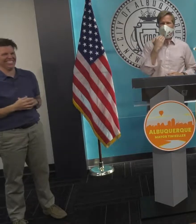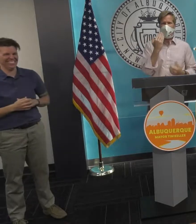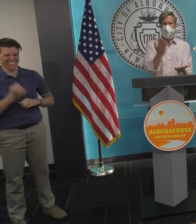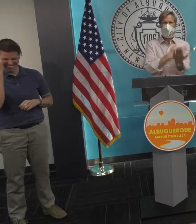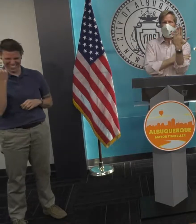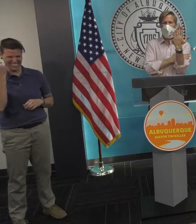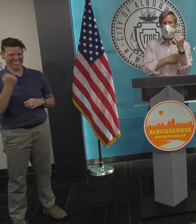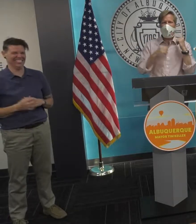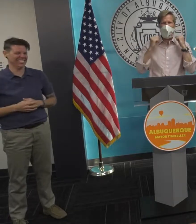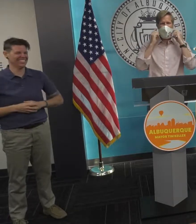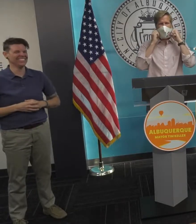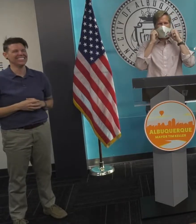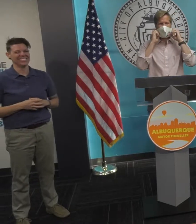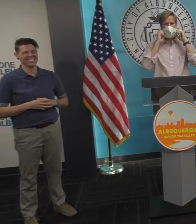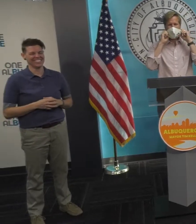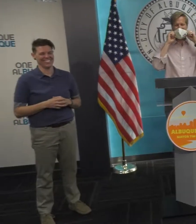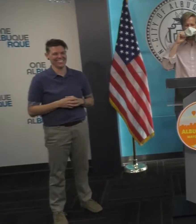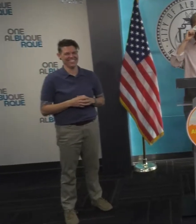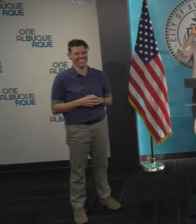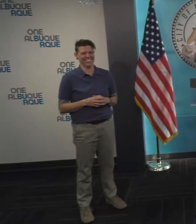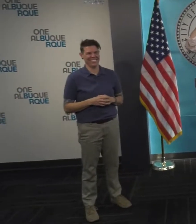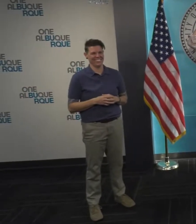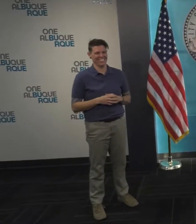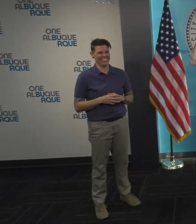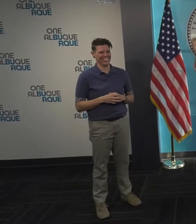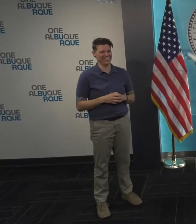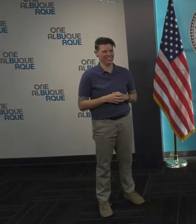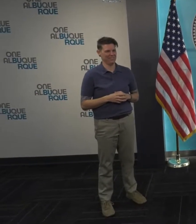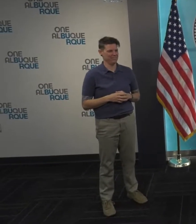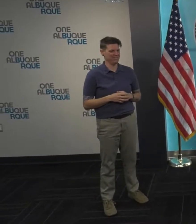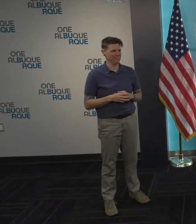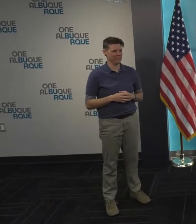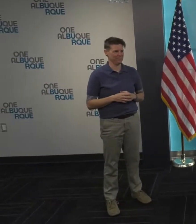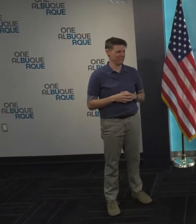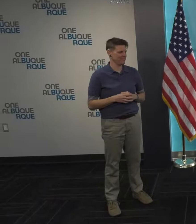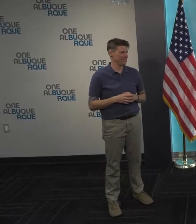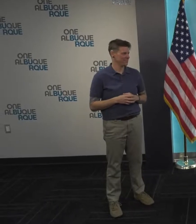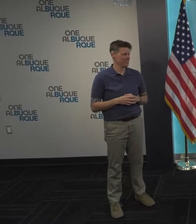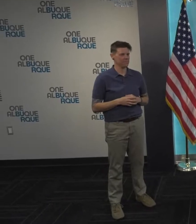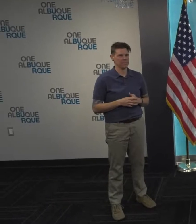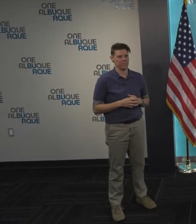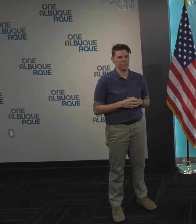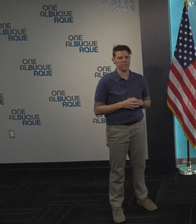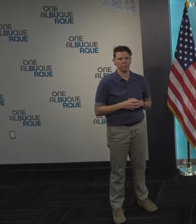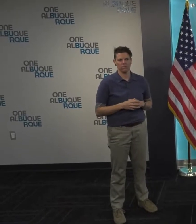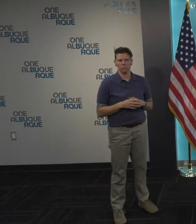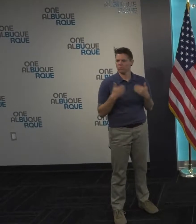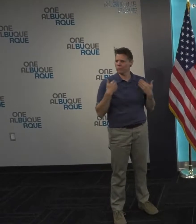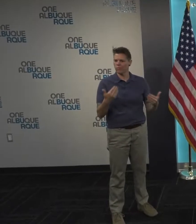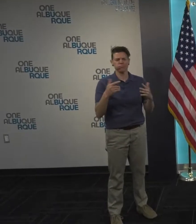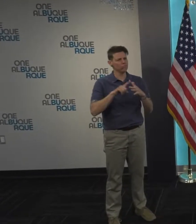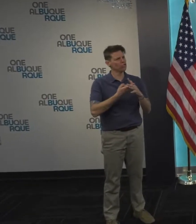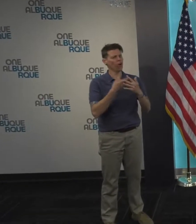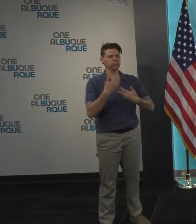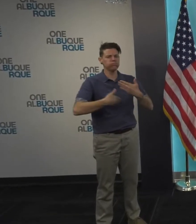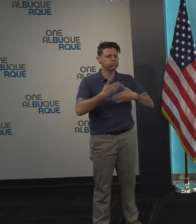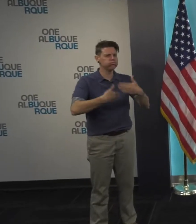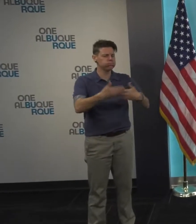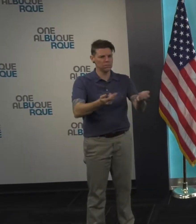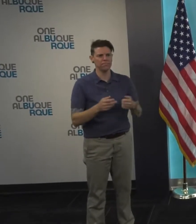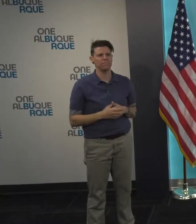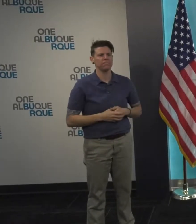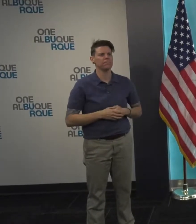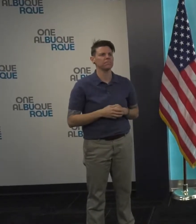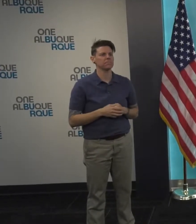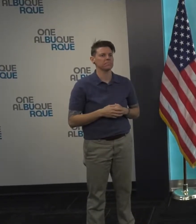Yes, got it. Good morning. All right. We're going to go ahead and get started here with our